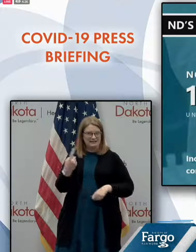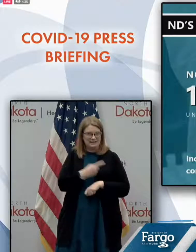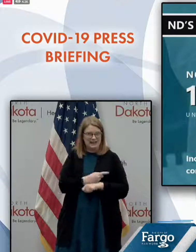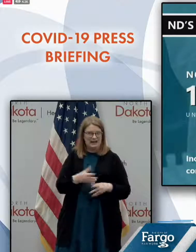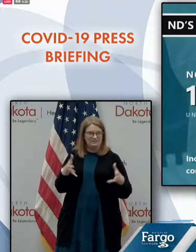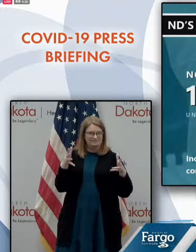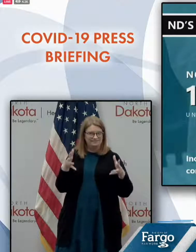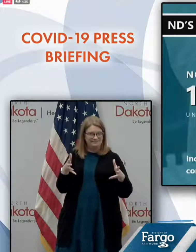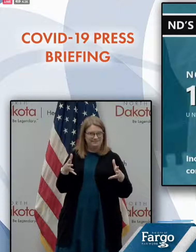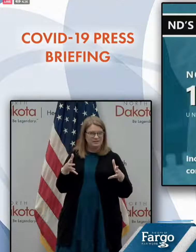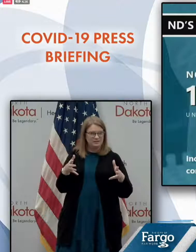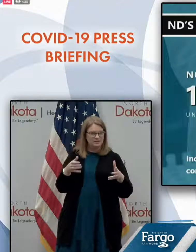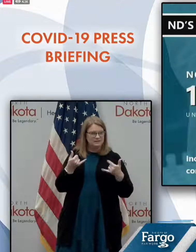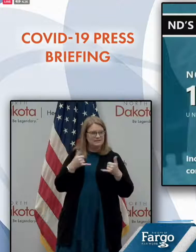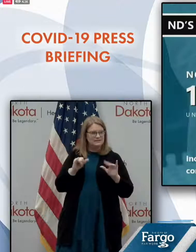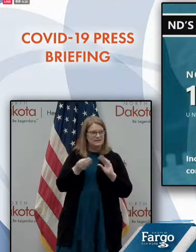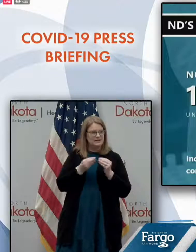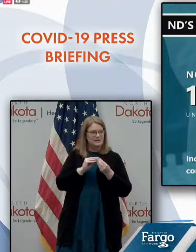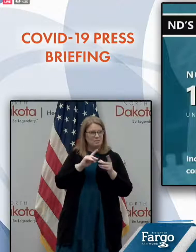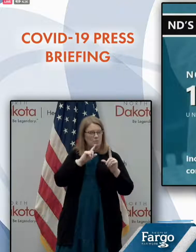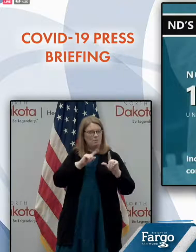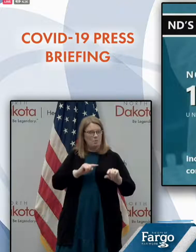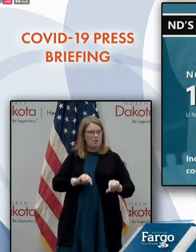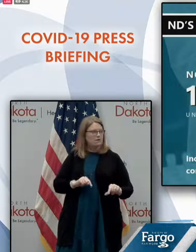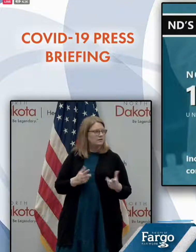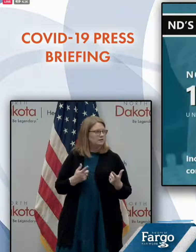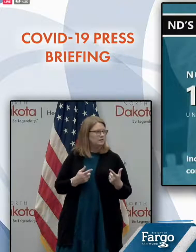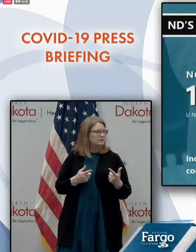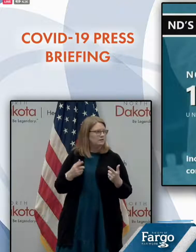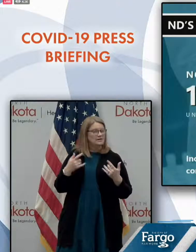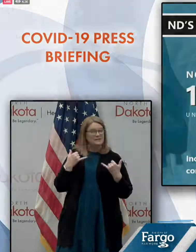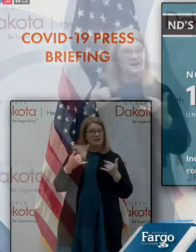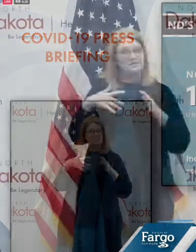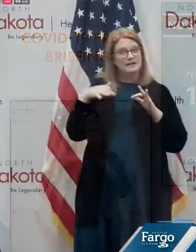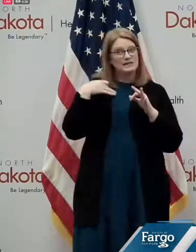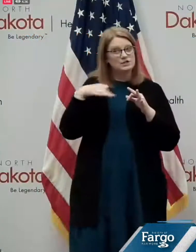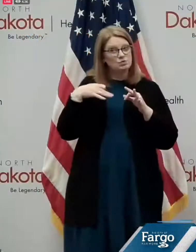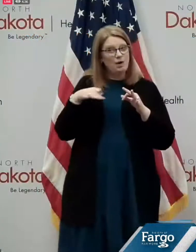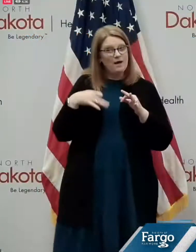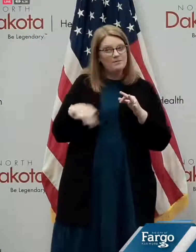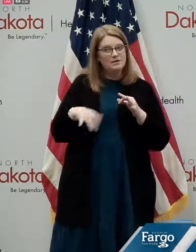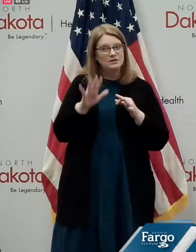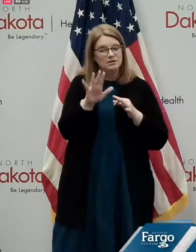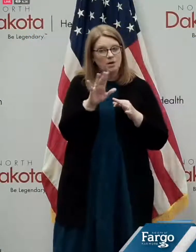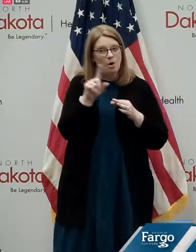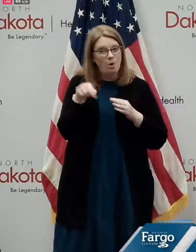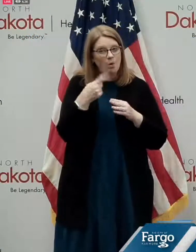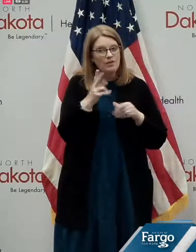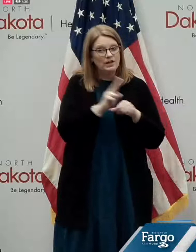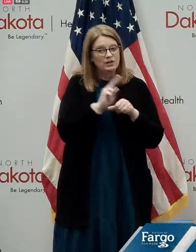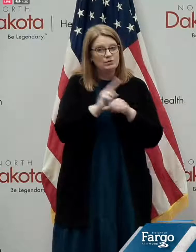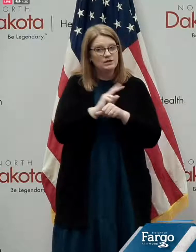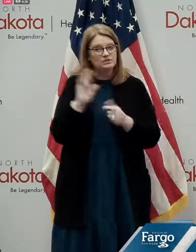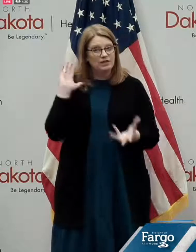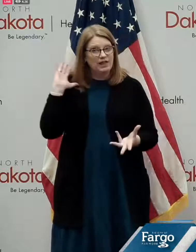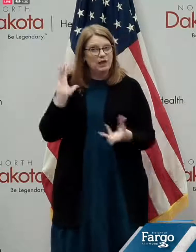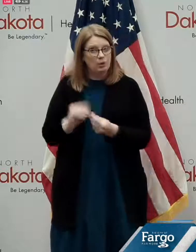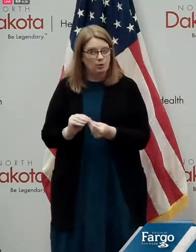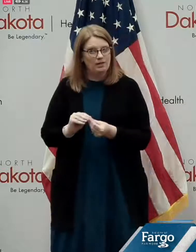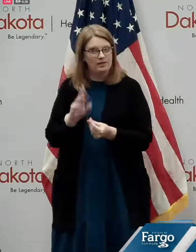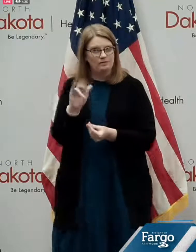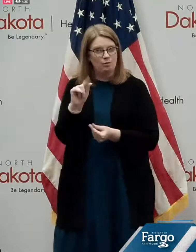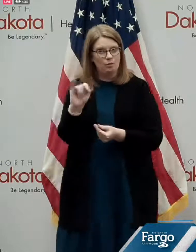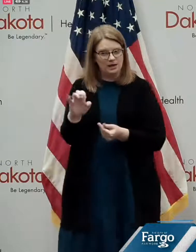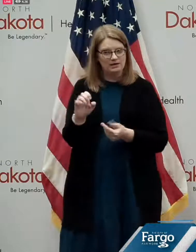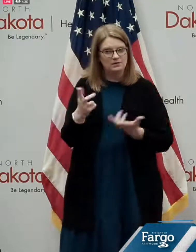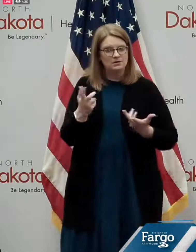that day. That's the number we're reporting for the daily. And as I described, we're only using individuals for the cumulative rates, so we have